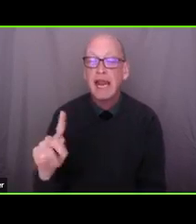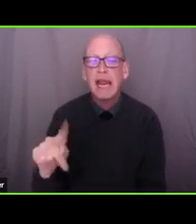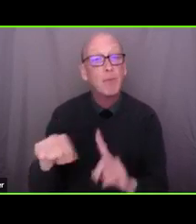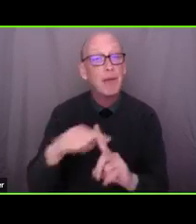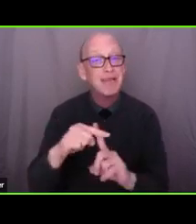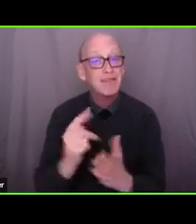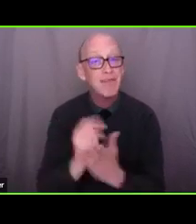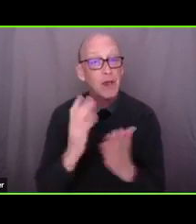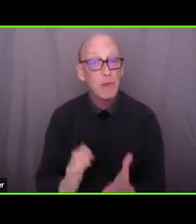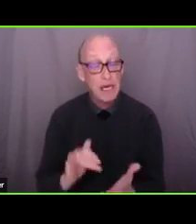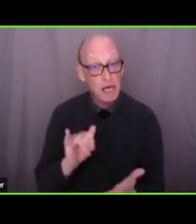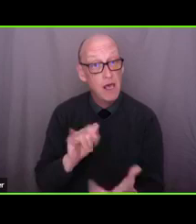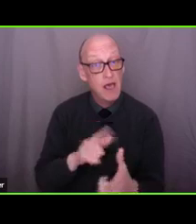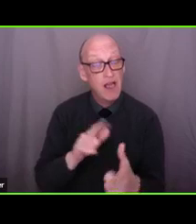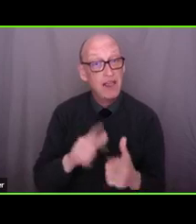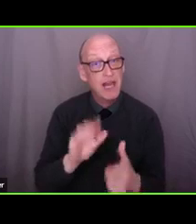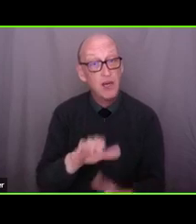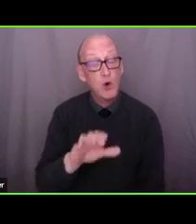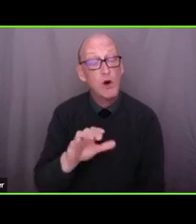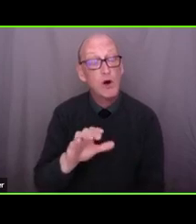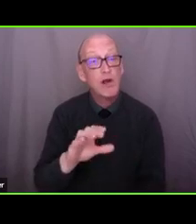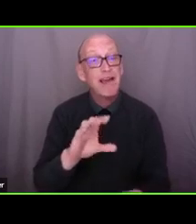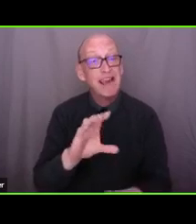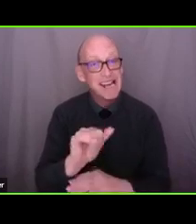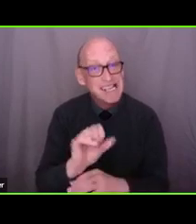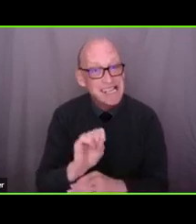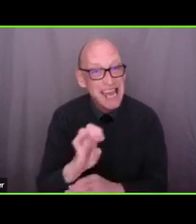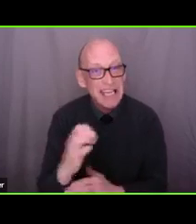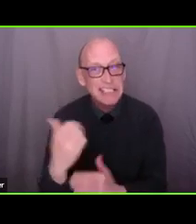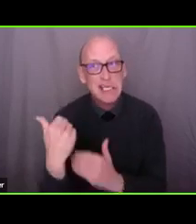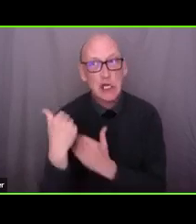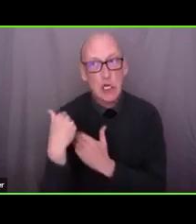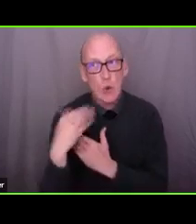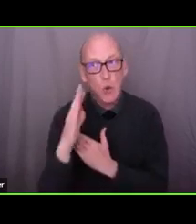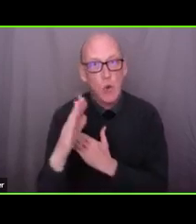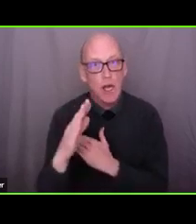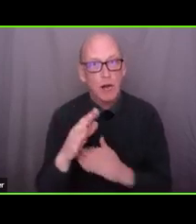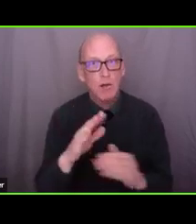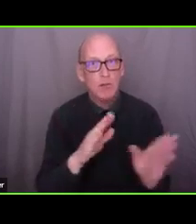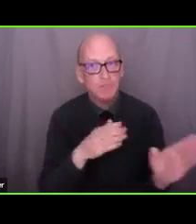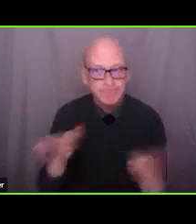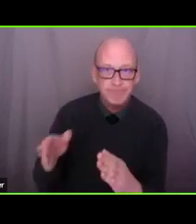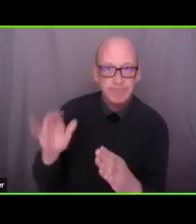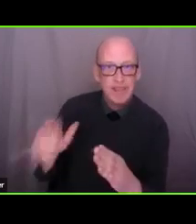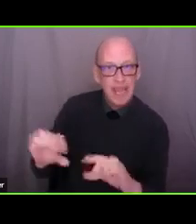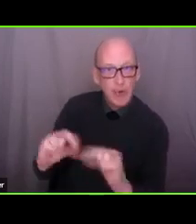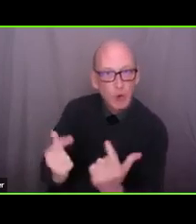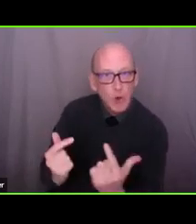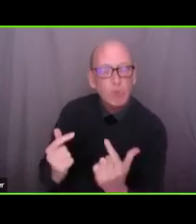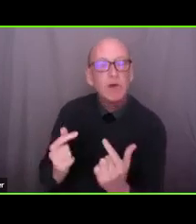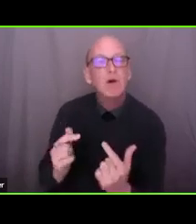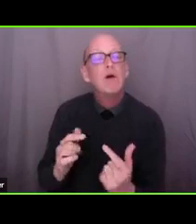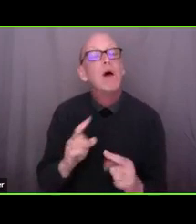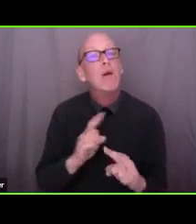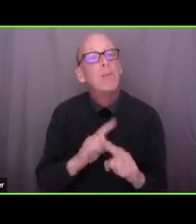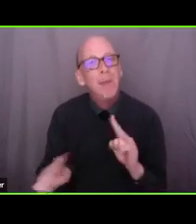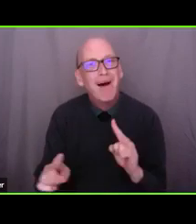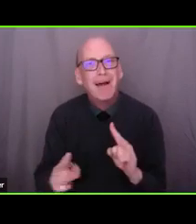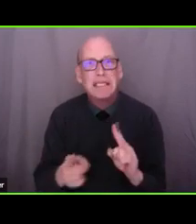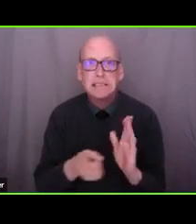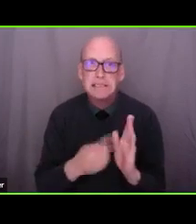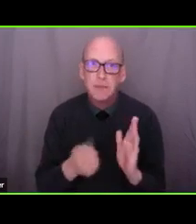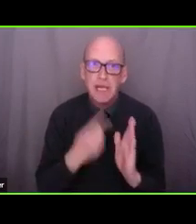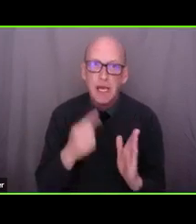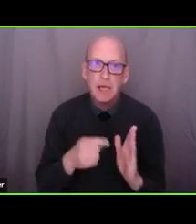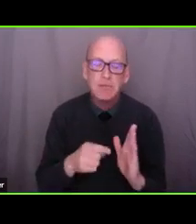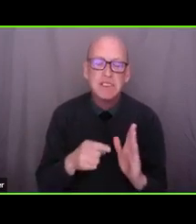group because you've been identified as a safe person. So it's a really positive thing. But unfortunately, in these marginalized groups,